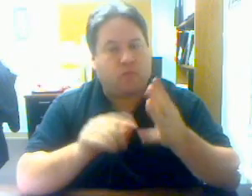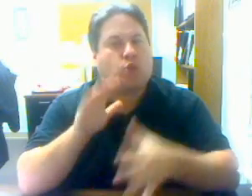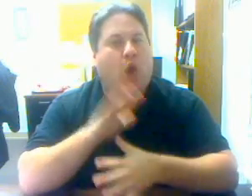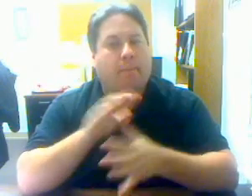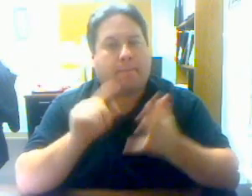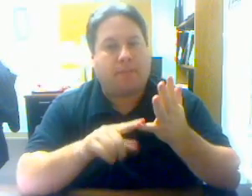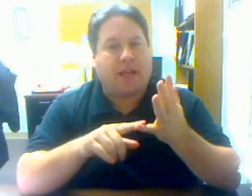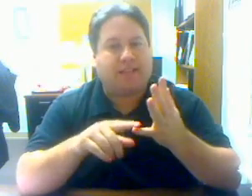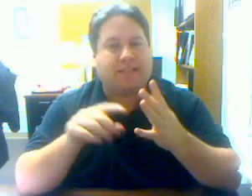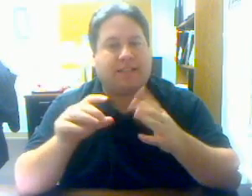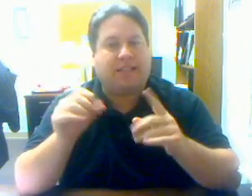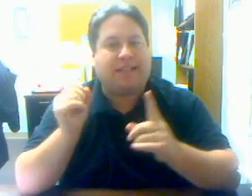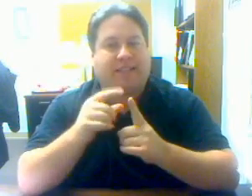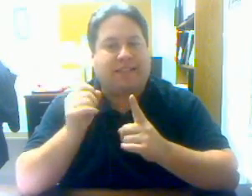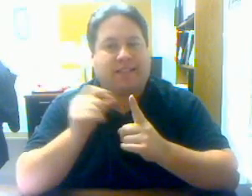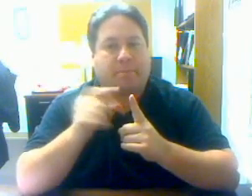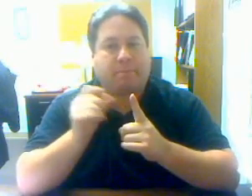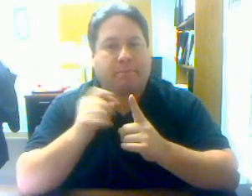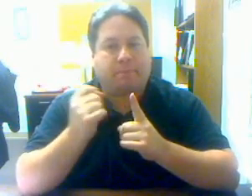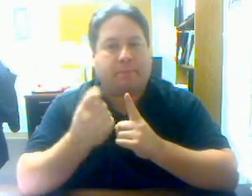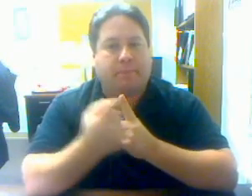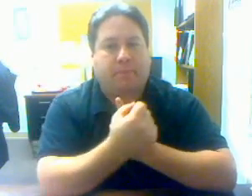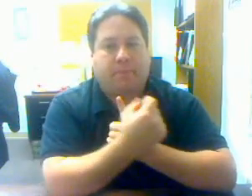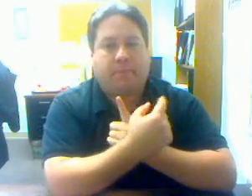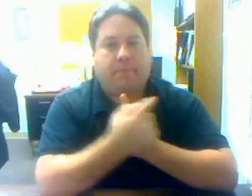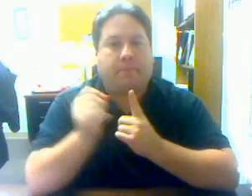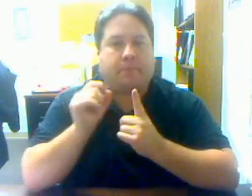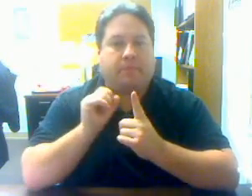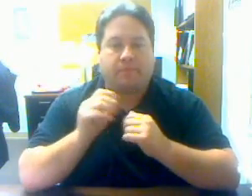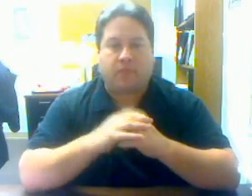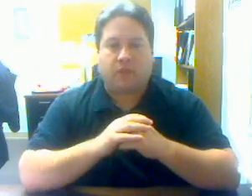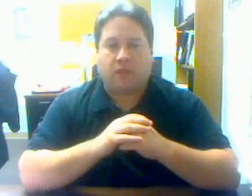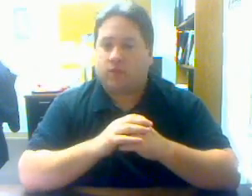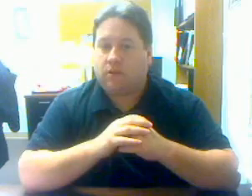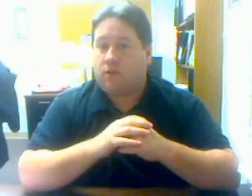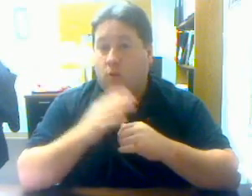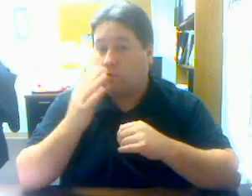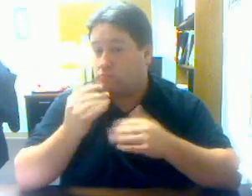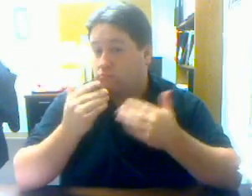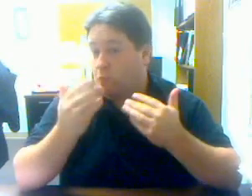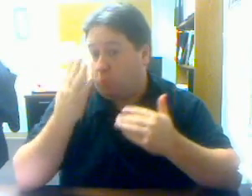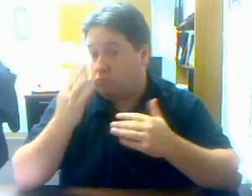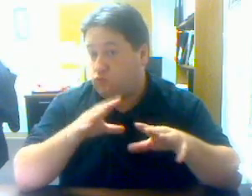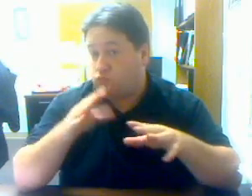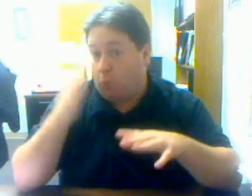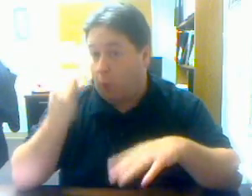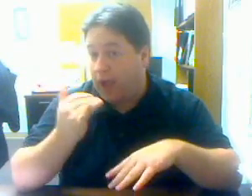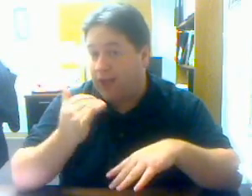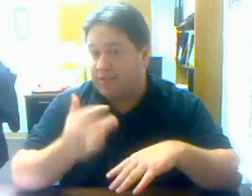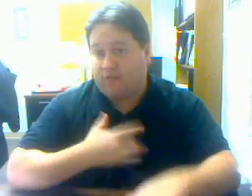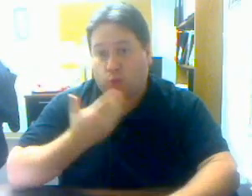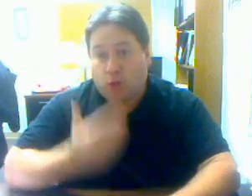stimulation. And that's a behavior that's exhibited just for the sensation which it causes, which you can imagine,